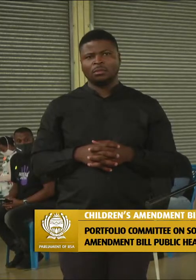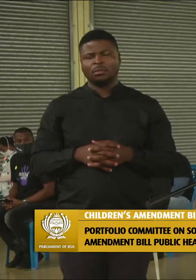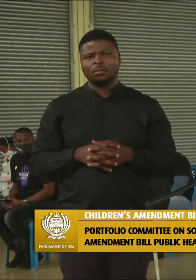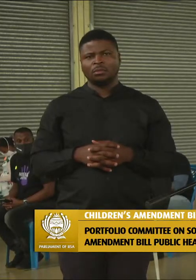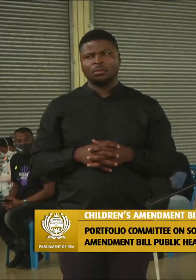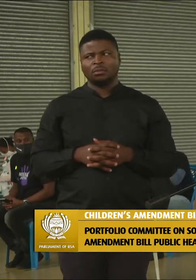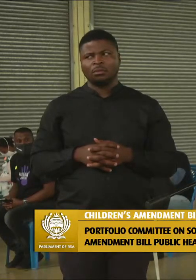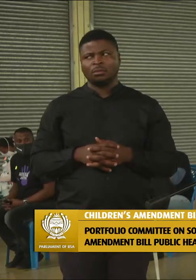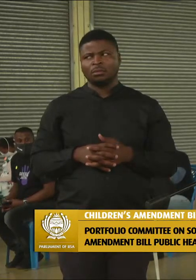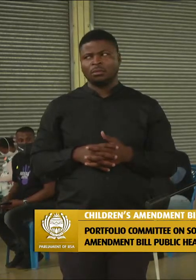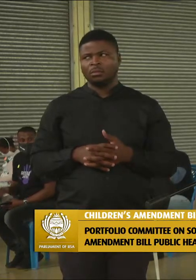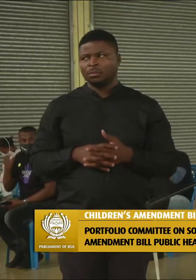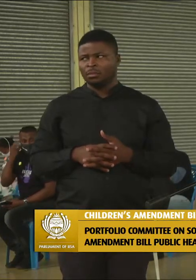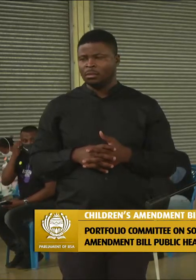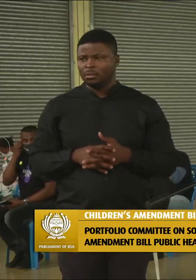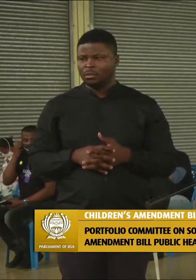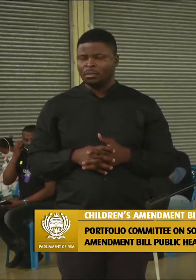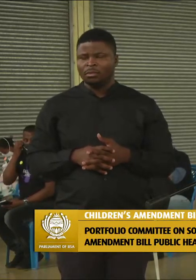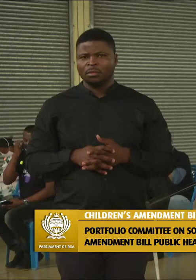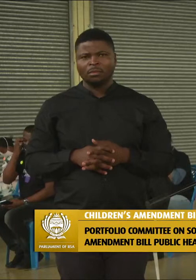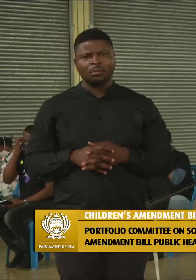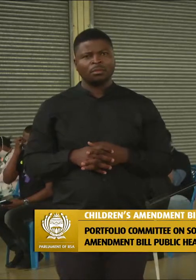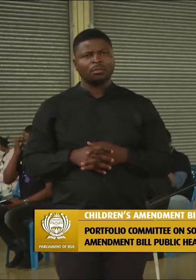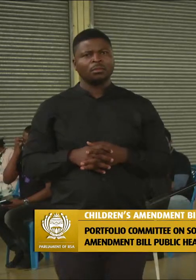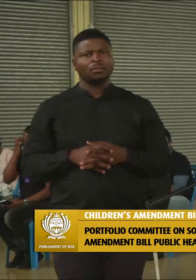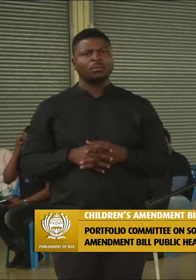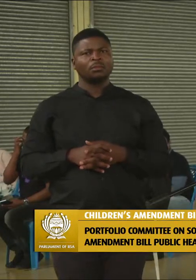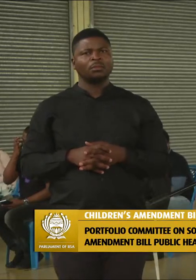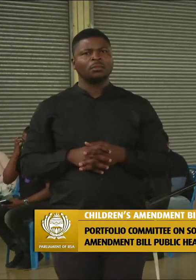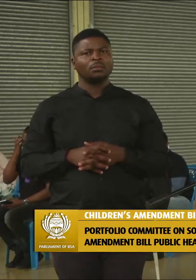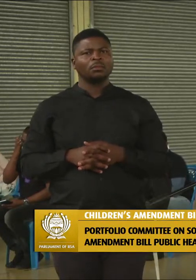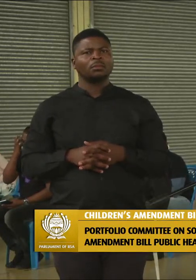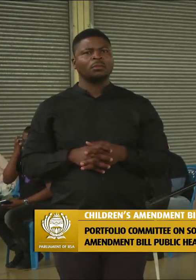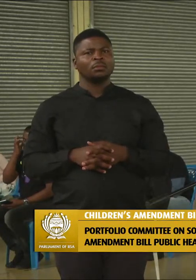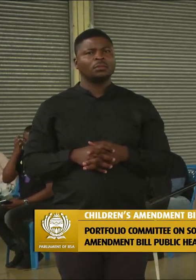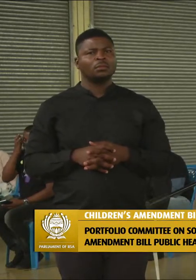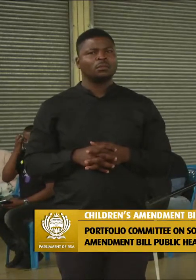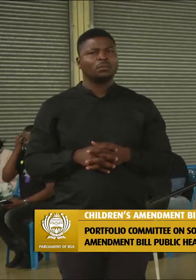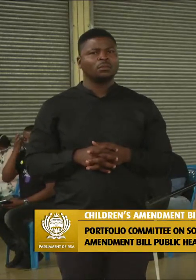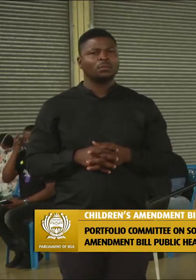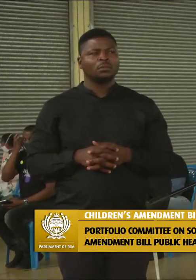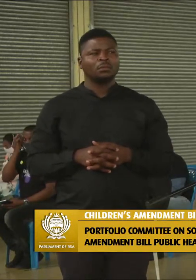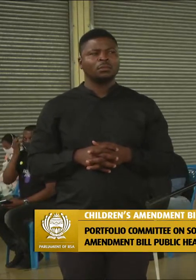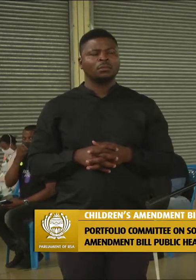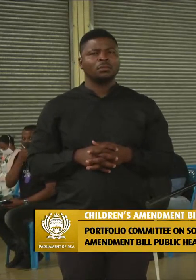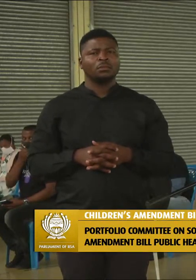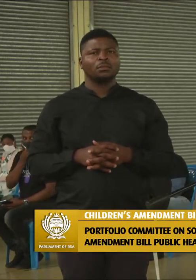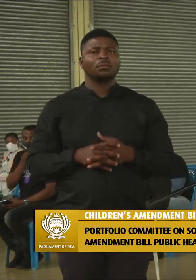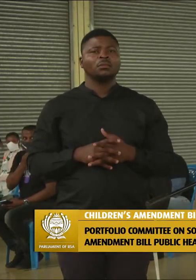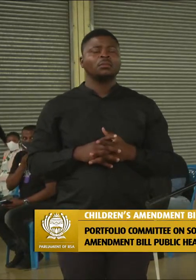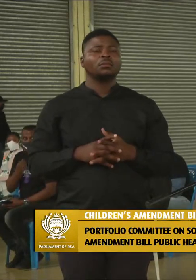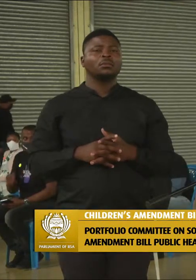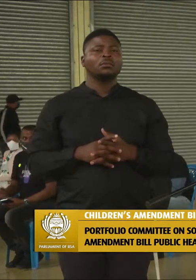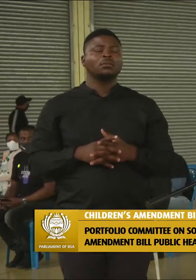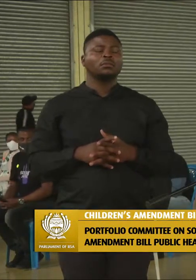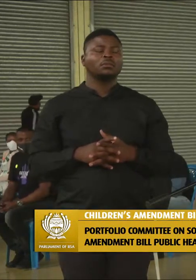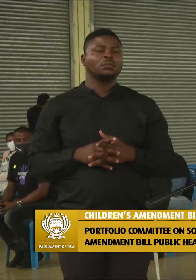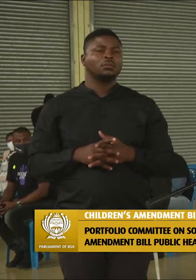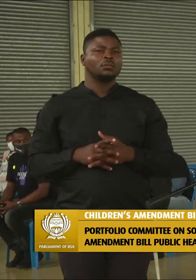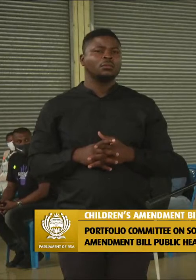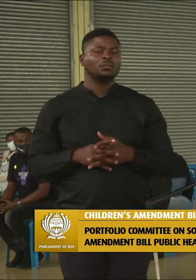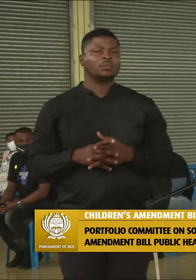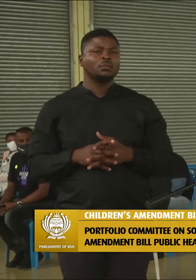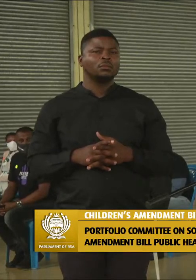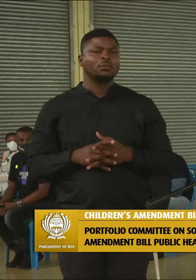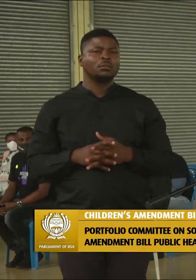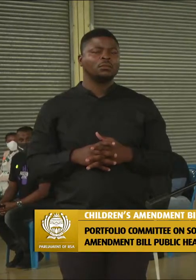nengane ehlala nayo noma ikephi. Now into engiyifisayo ukuthi ibill ayiprovide ukuthi